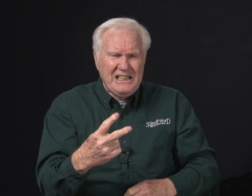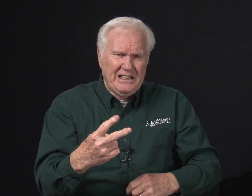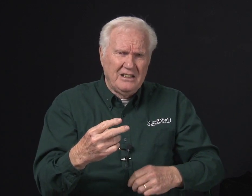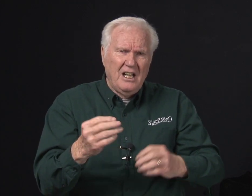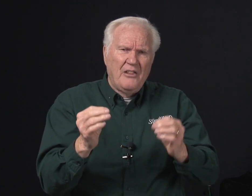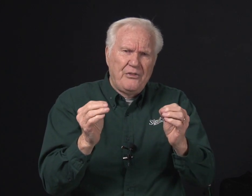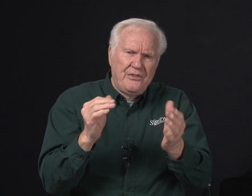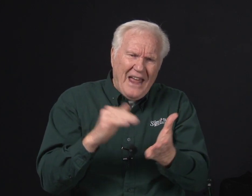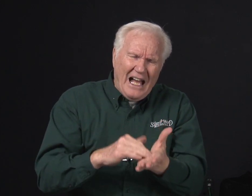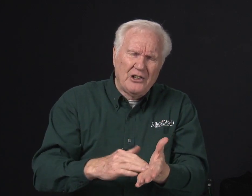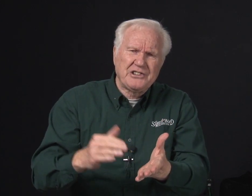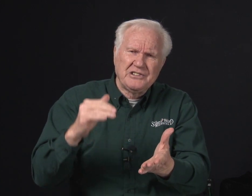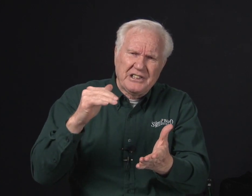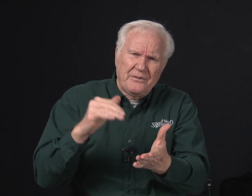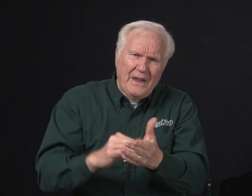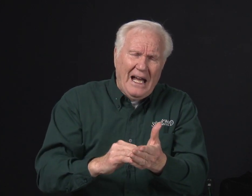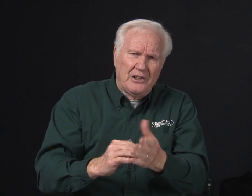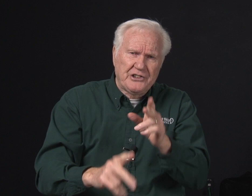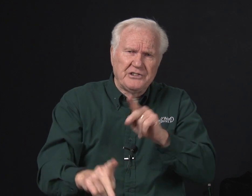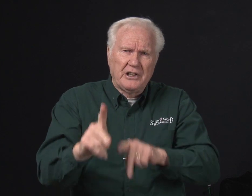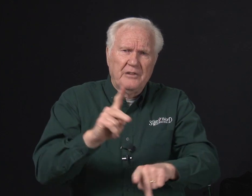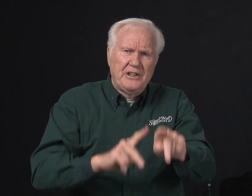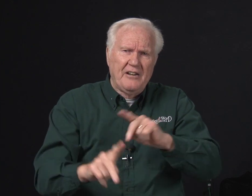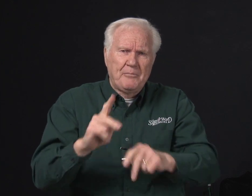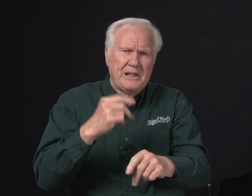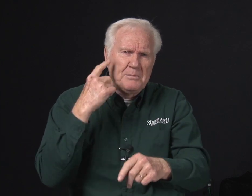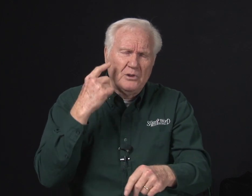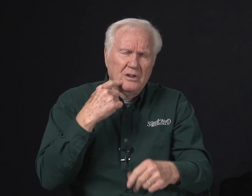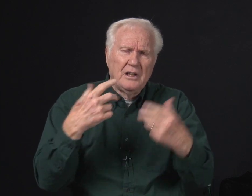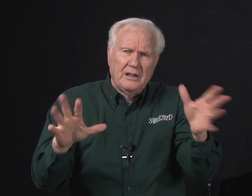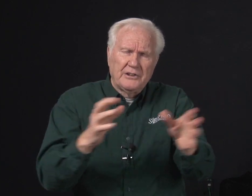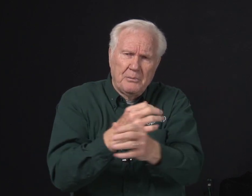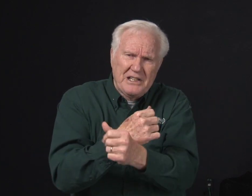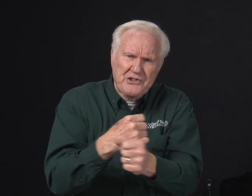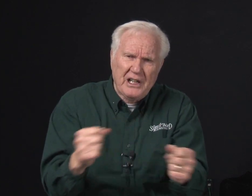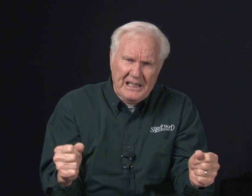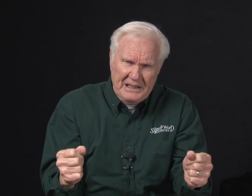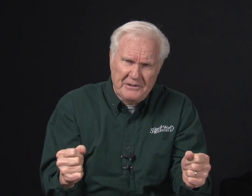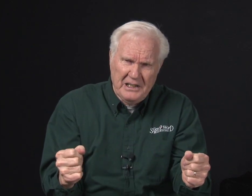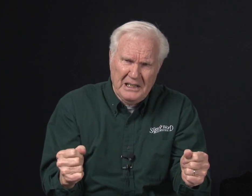seen thousands and thousands of deaf people to be saved.